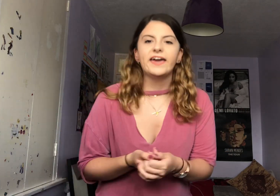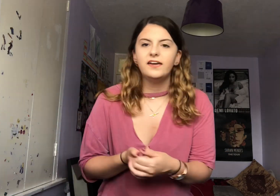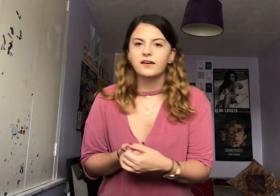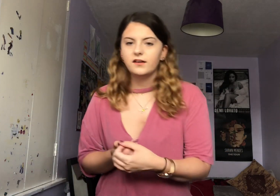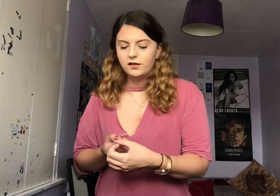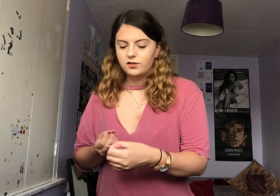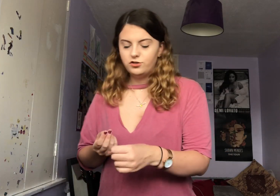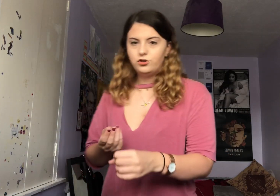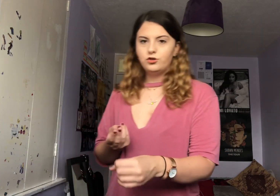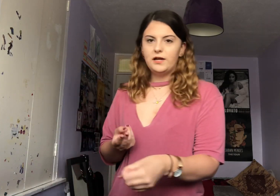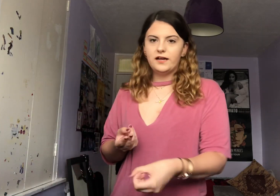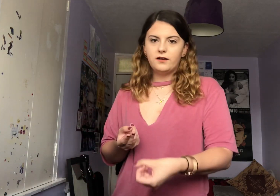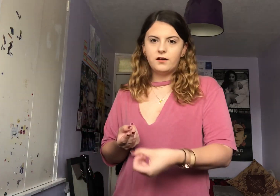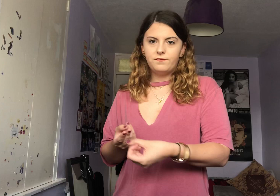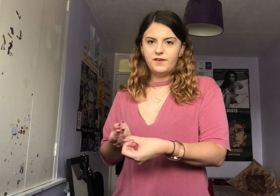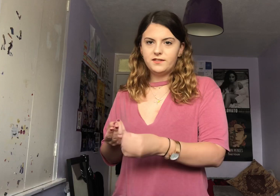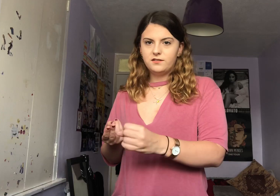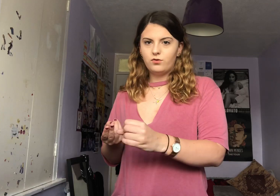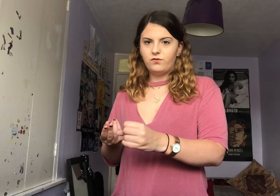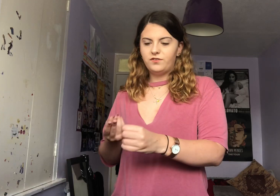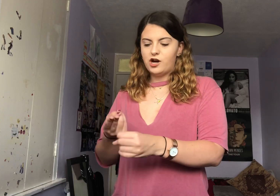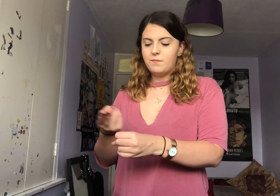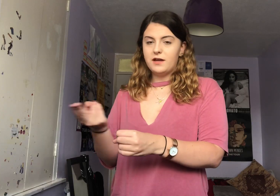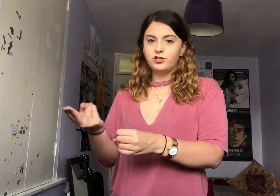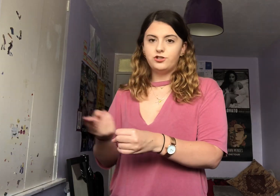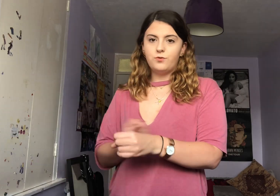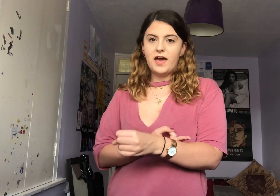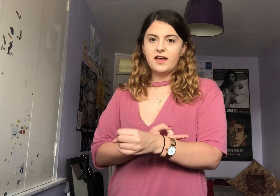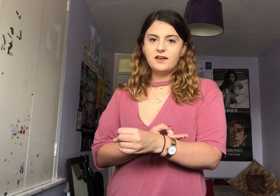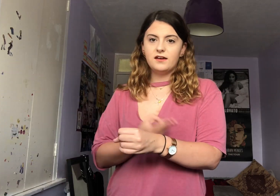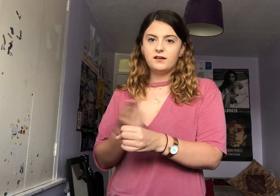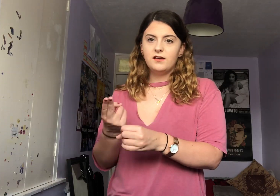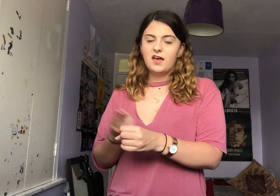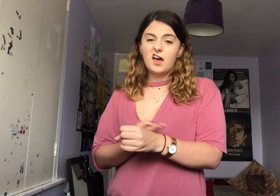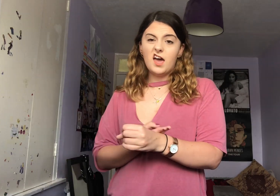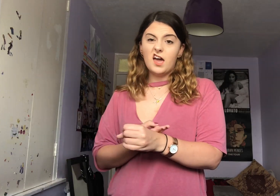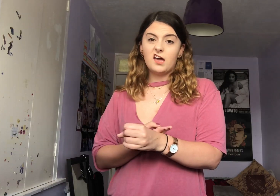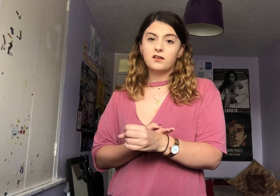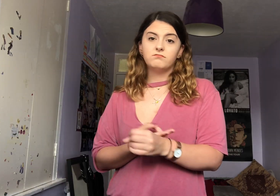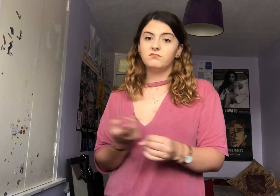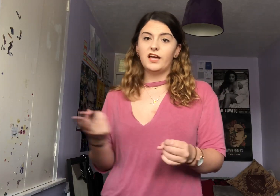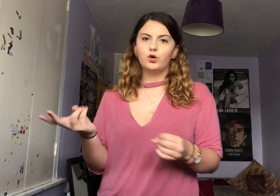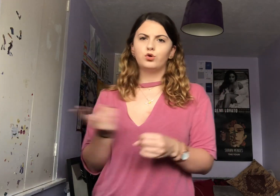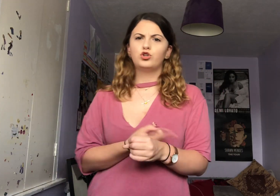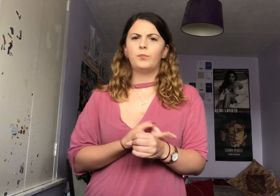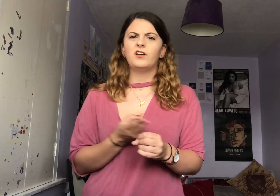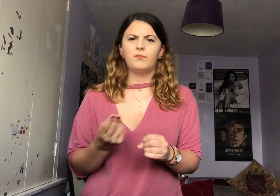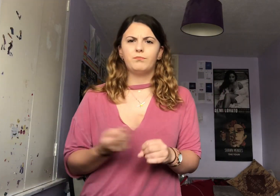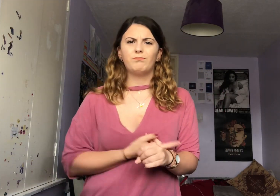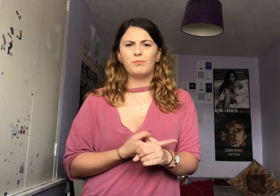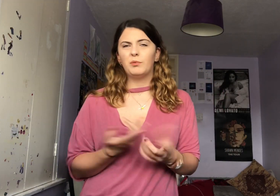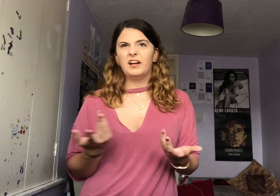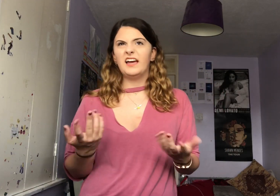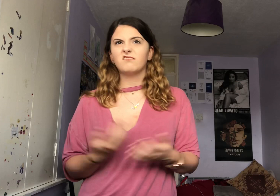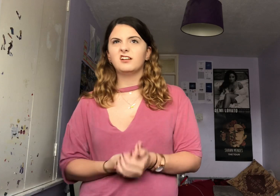egg. So you do like a fist sort of shape and just do egg, like you're chopping up boiled egg